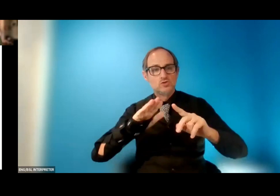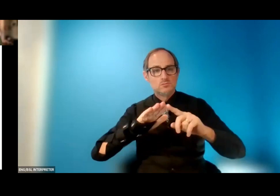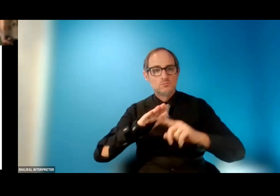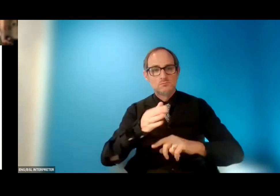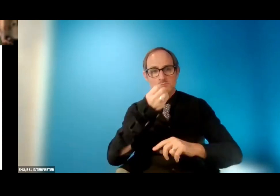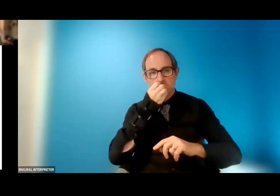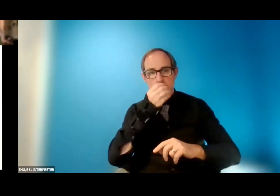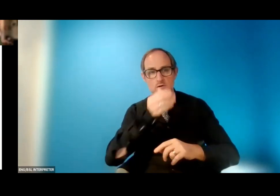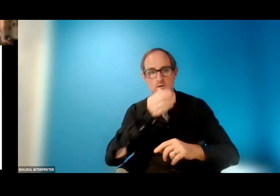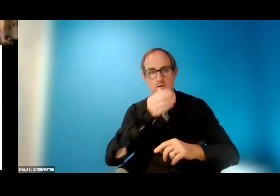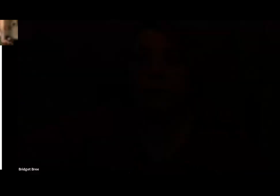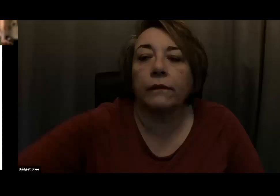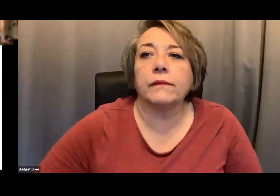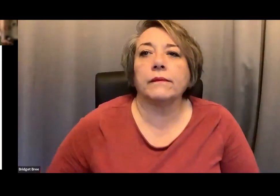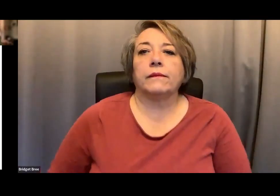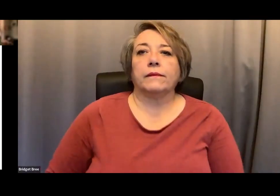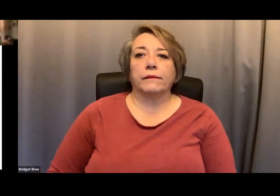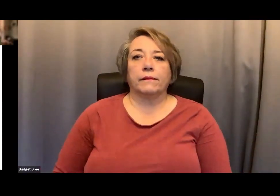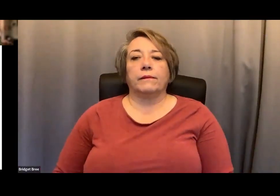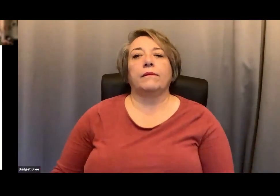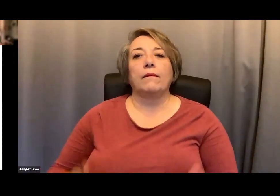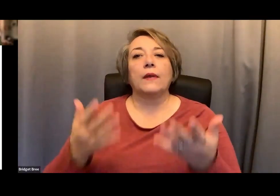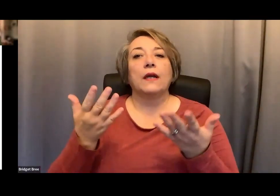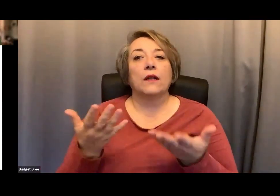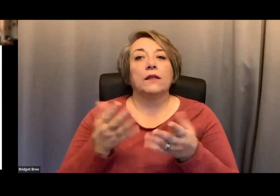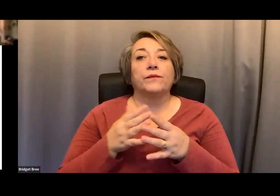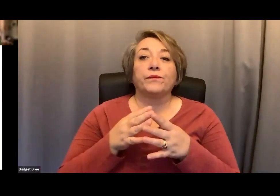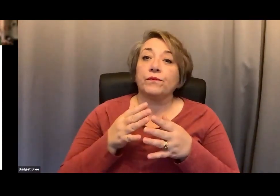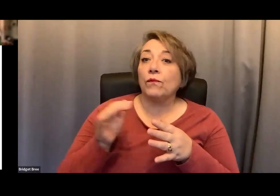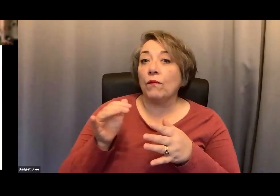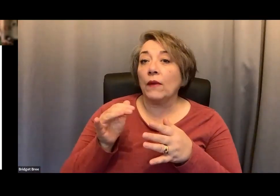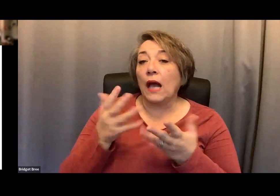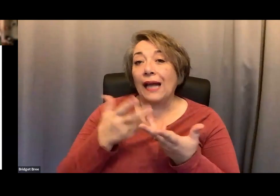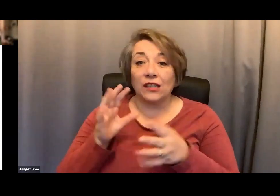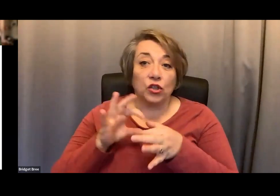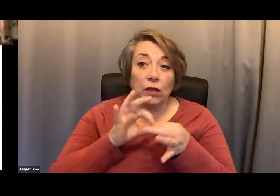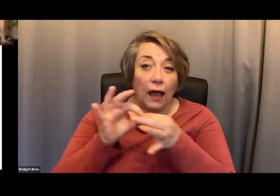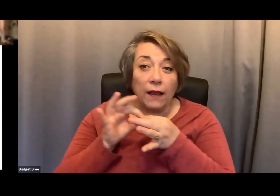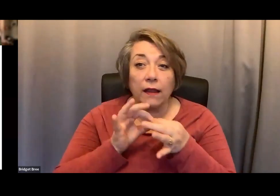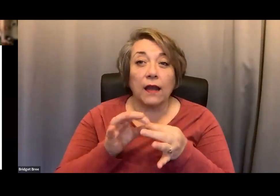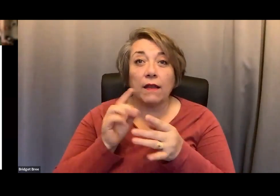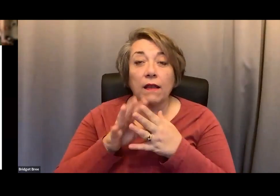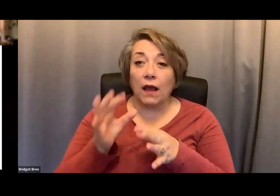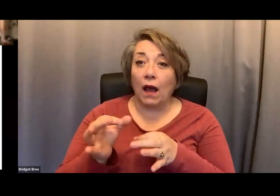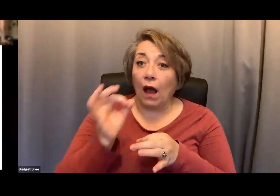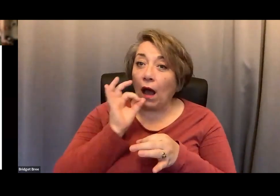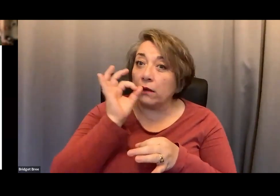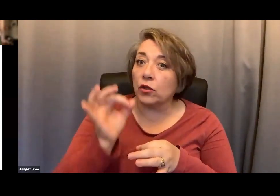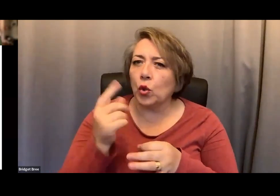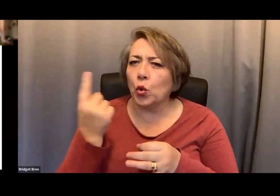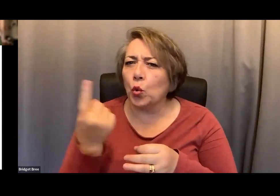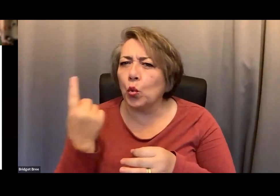the dreams, the data, and the stories of our place, which collectively together helps us to ask, who are we? What do we